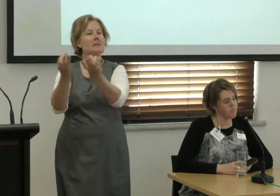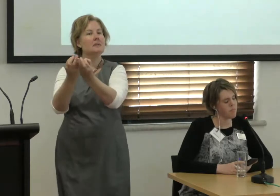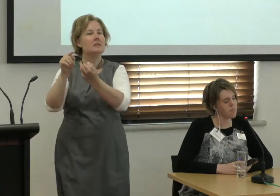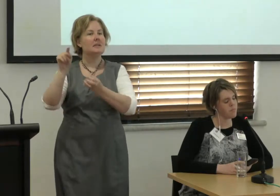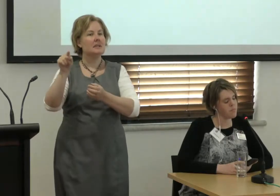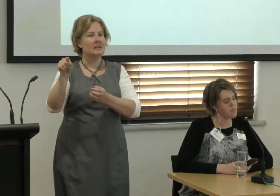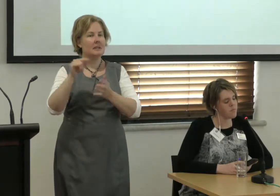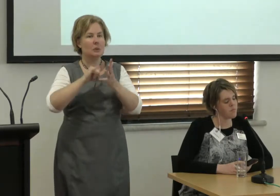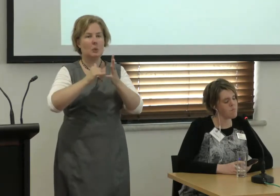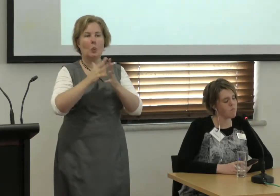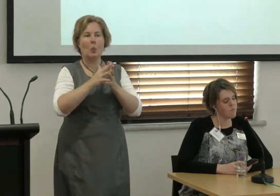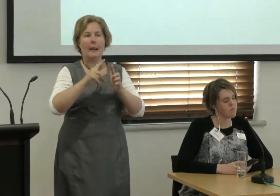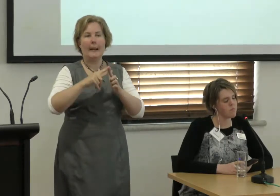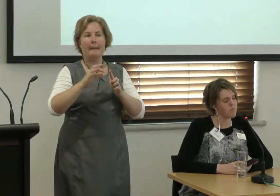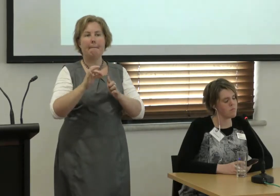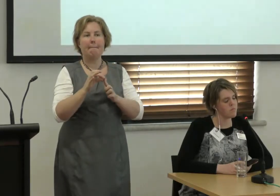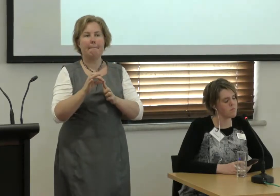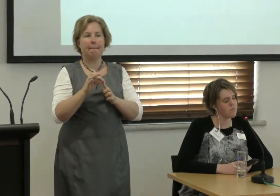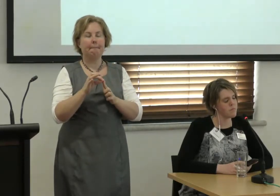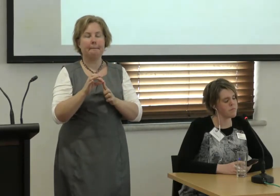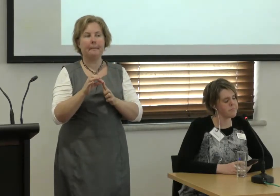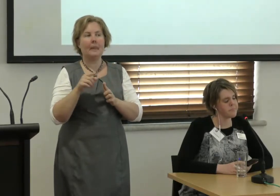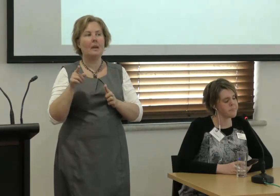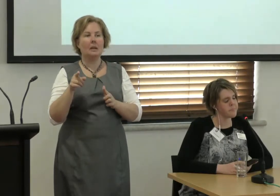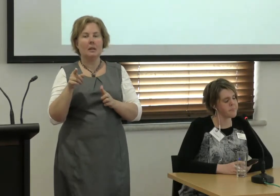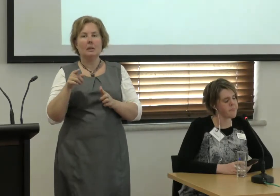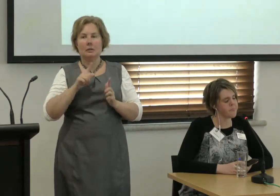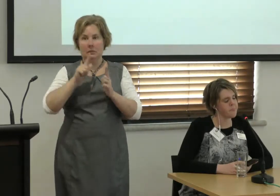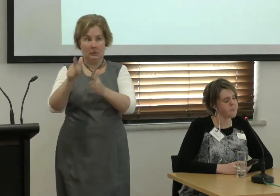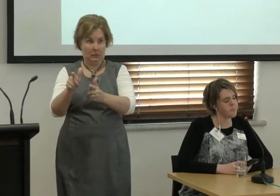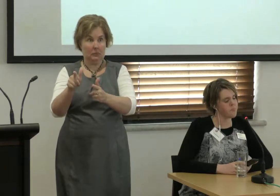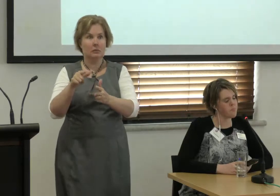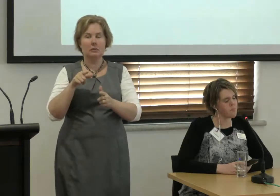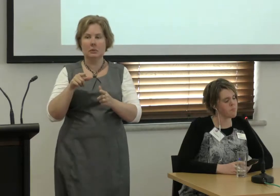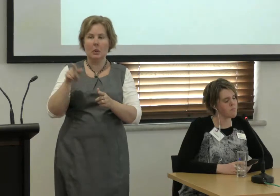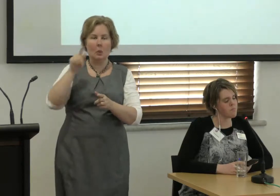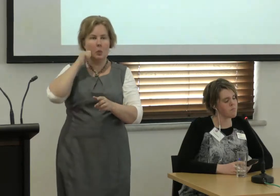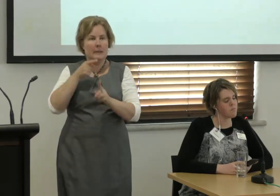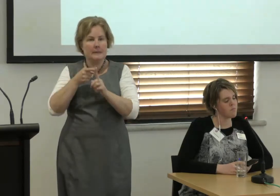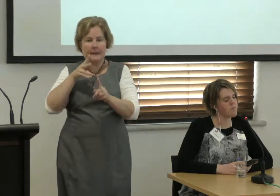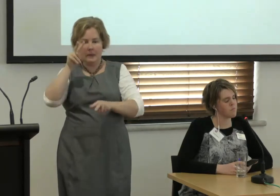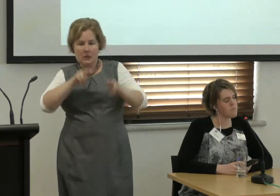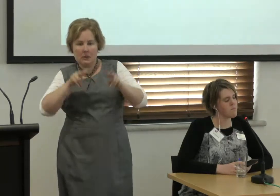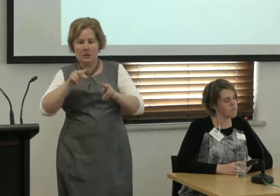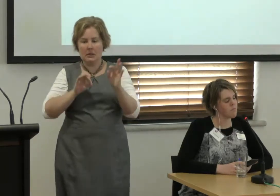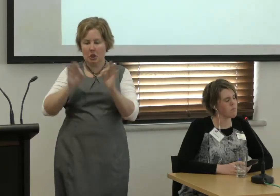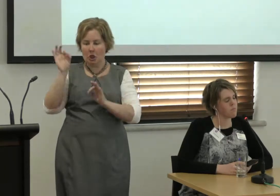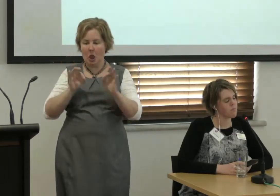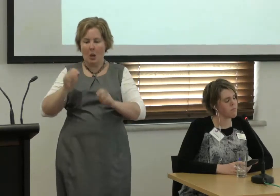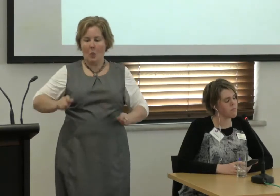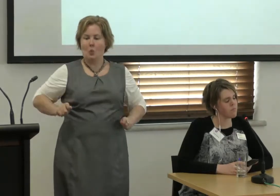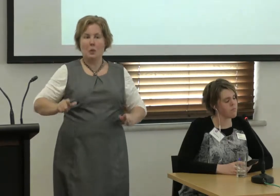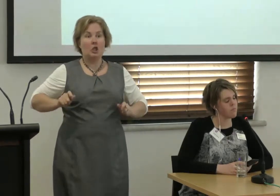designed wheelchair. But if you go into residential aged care,